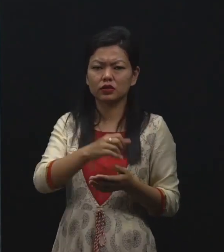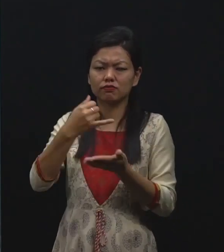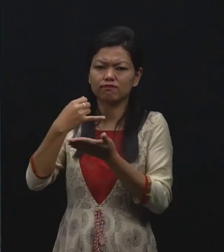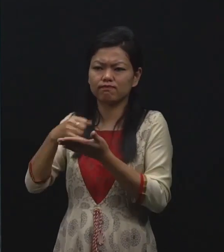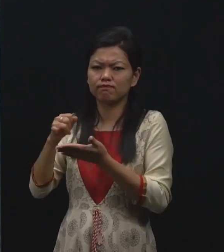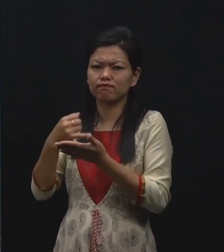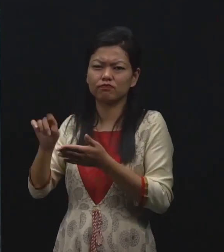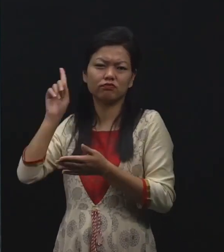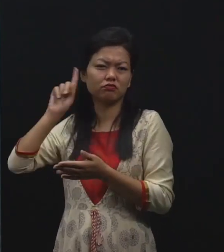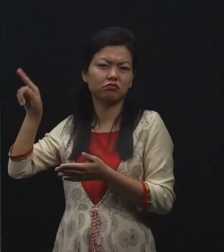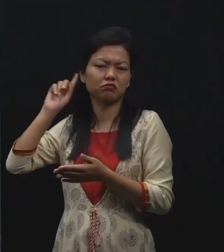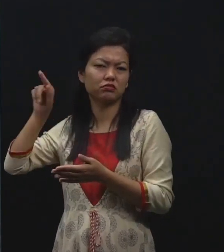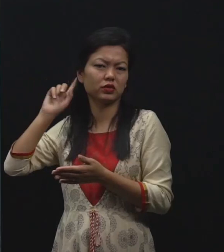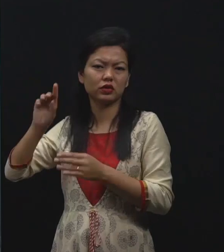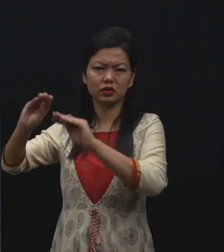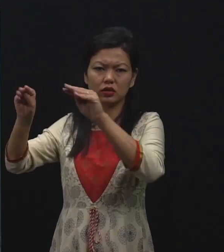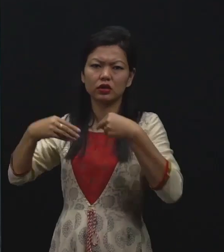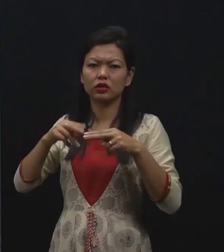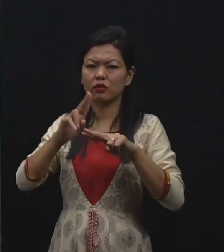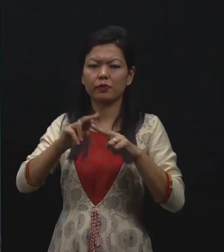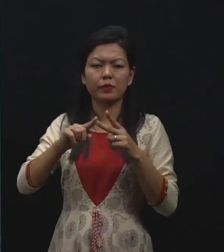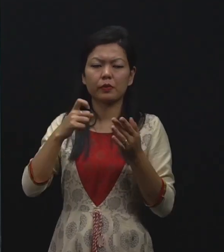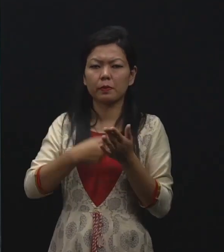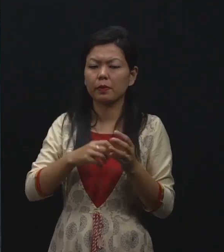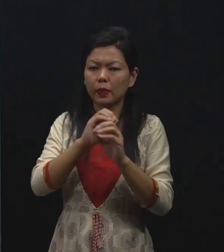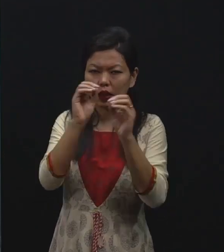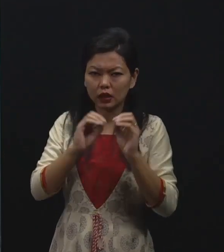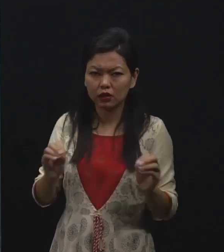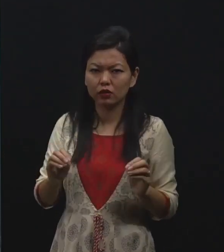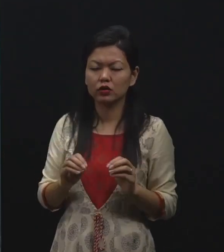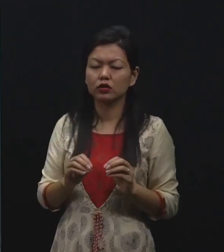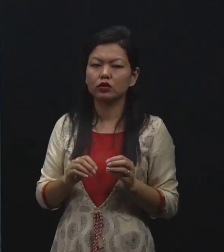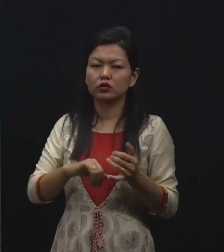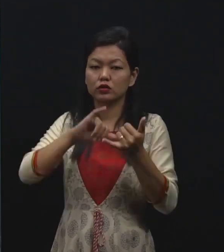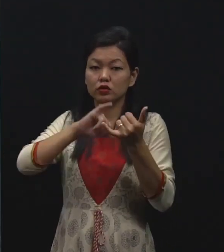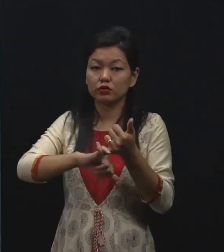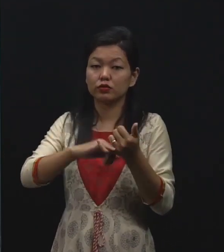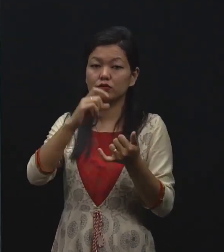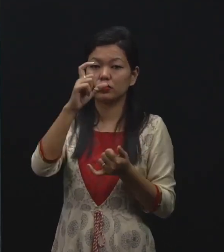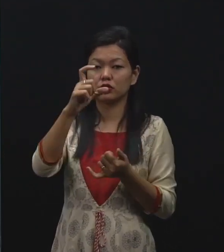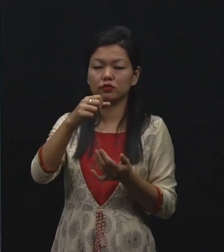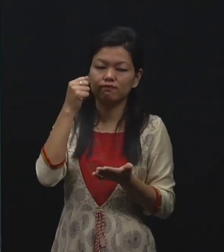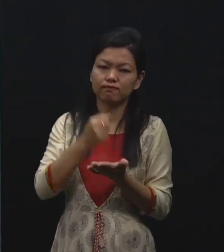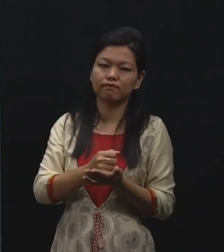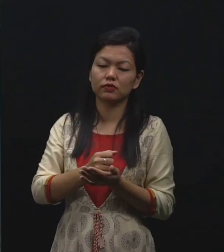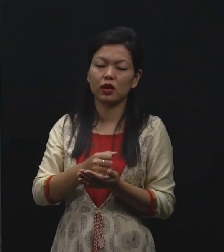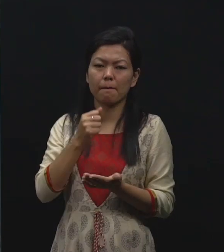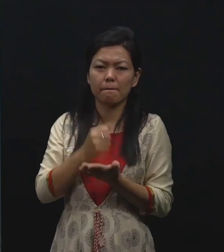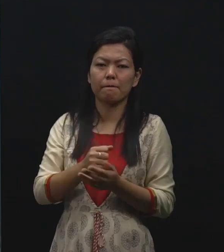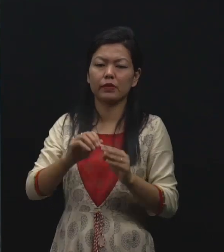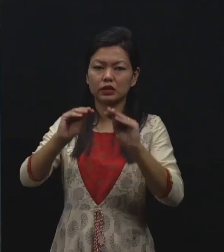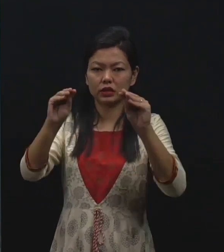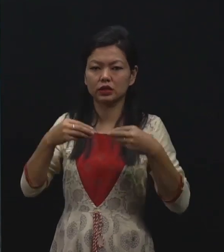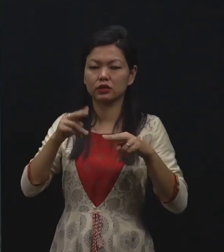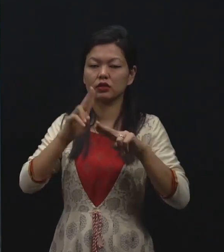or it could be a silly case, whatever it is, the police has to enter it, they has to register this FIR.